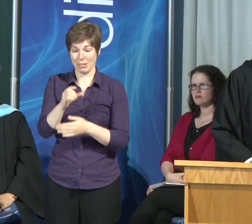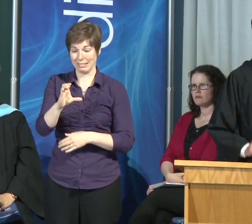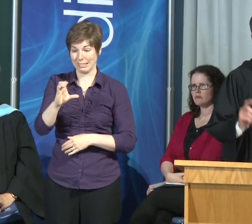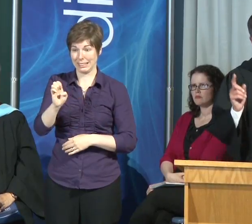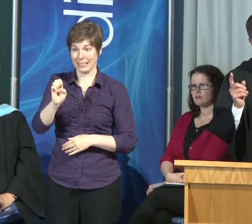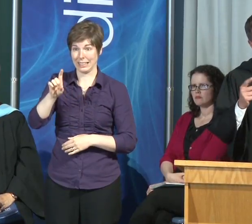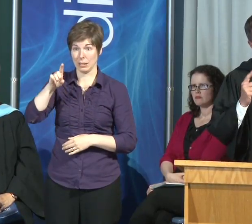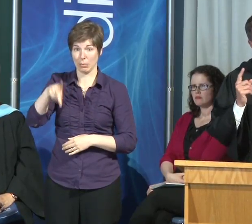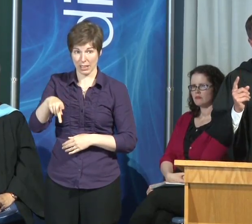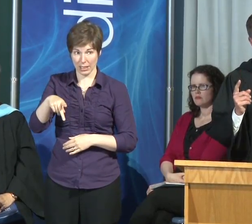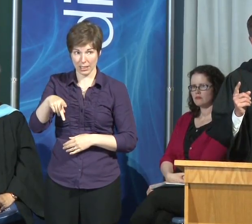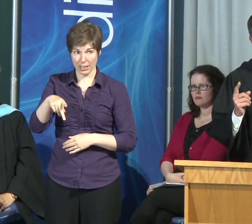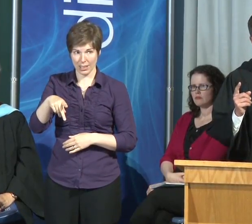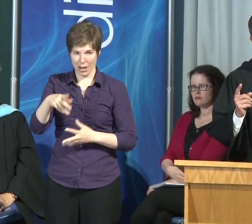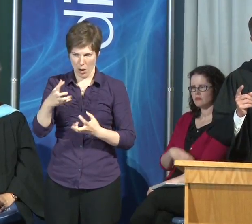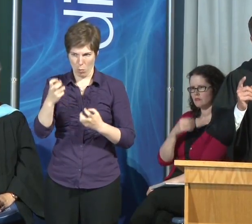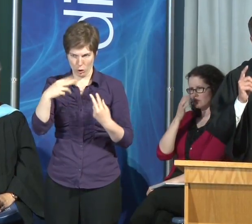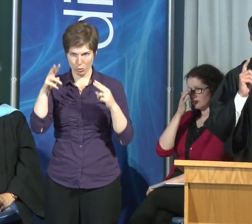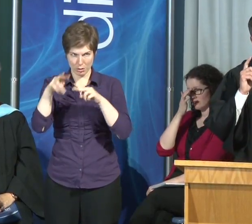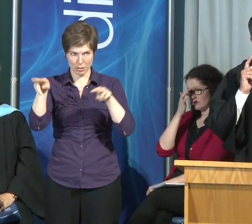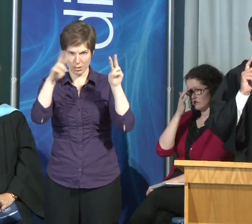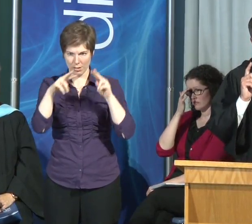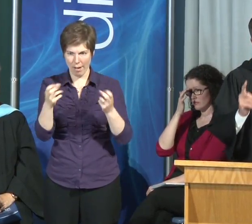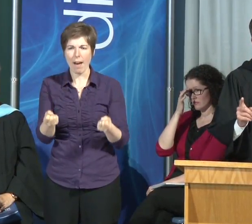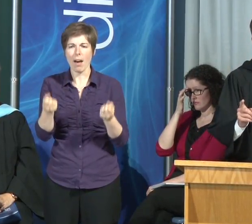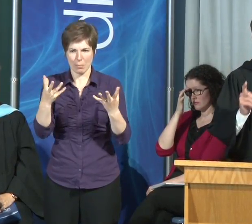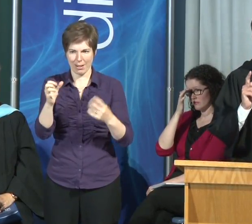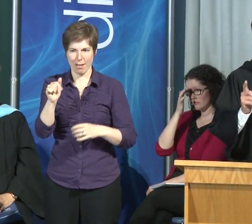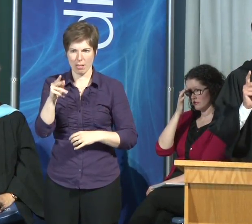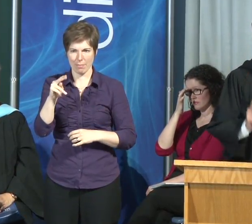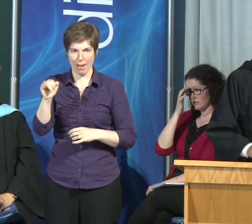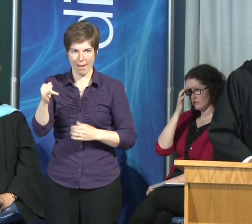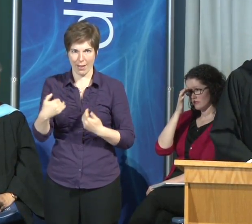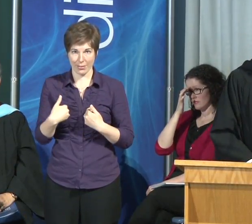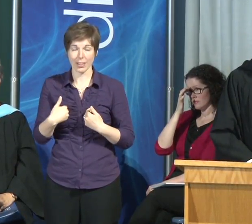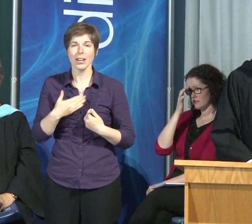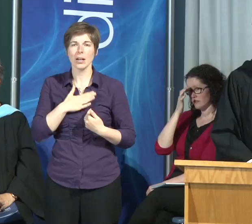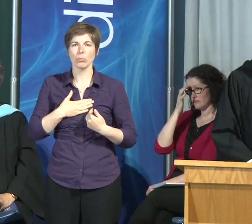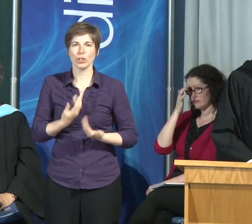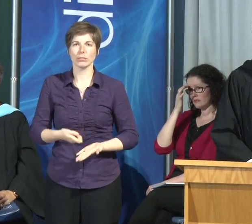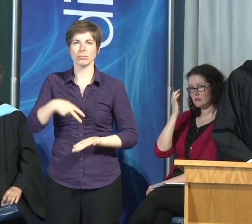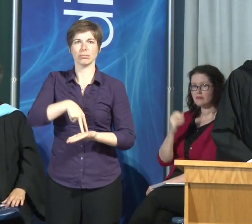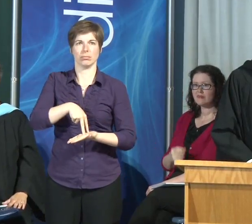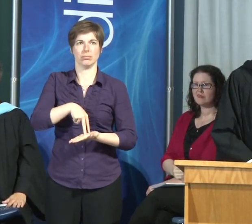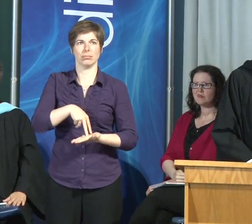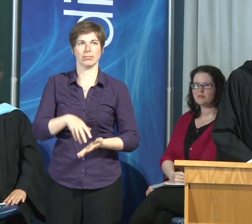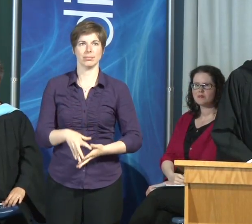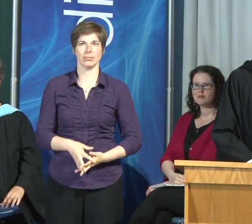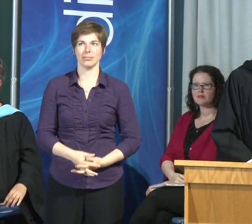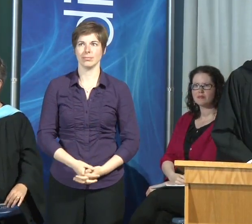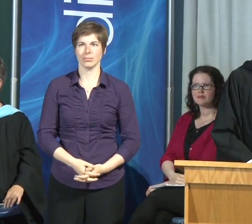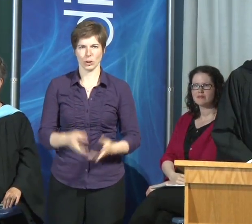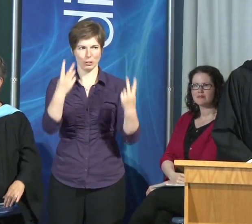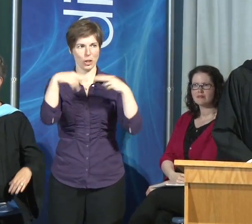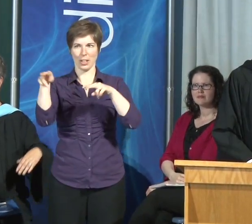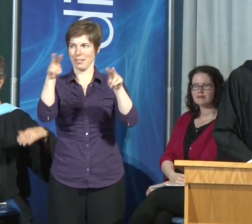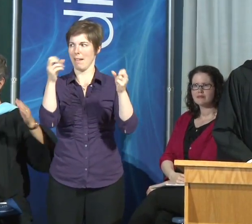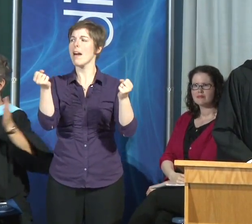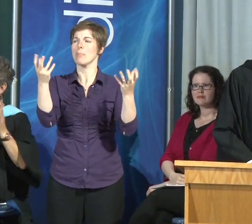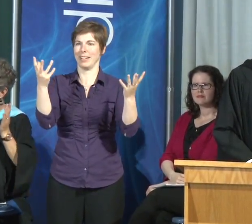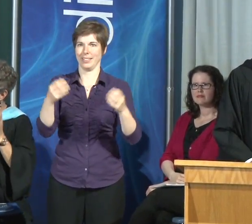CCEDP, and folks, look around here in a second, would you please now stand to be recognized? Let's look around the room.